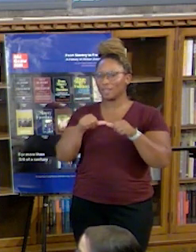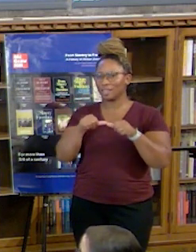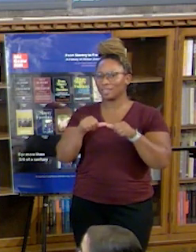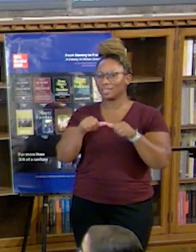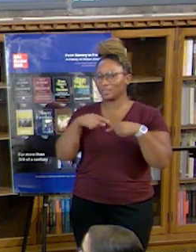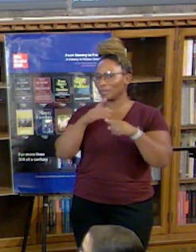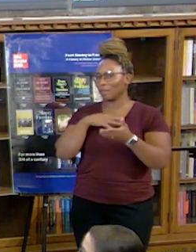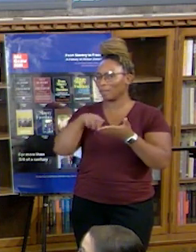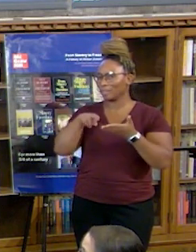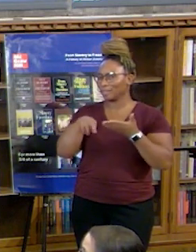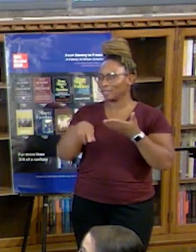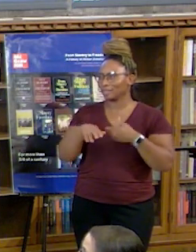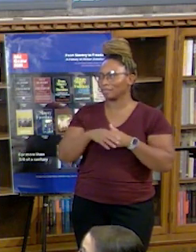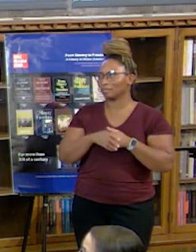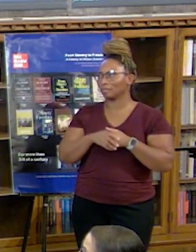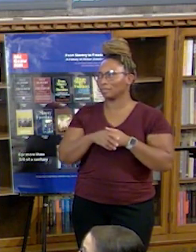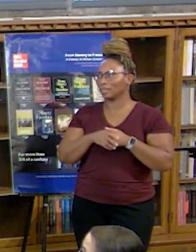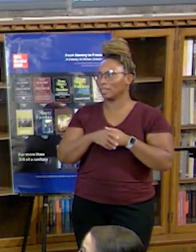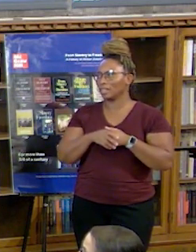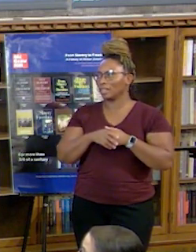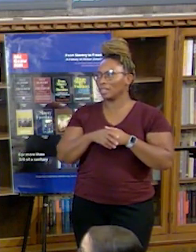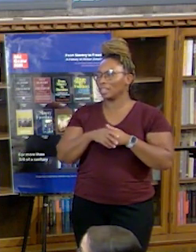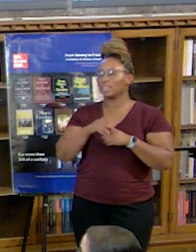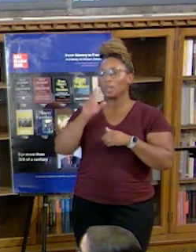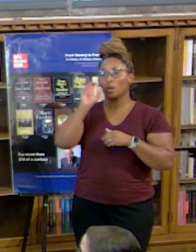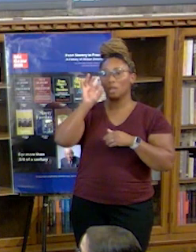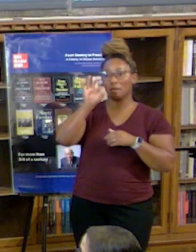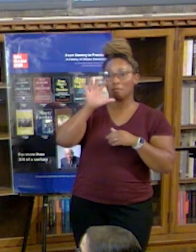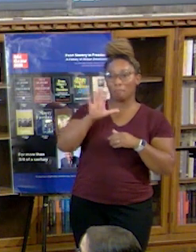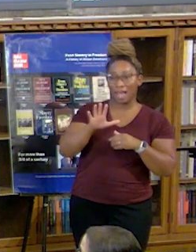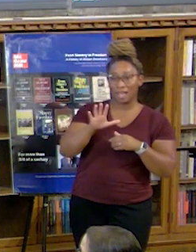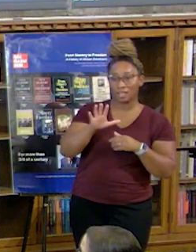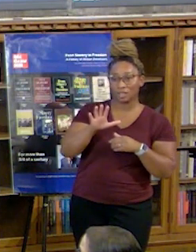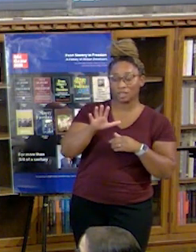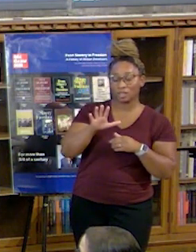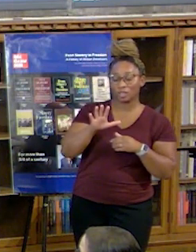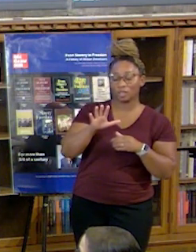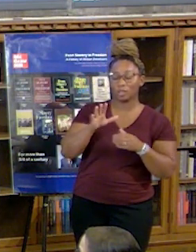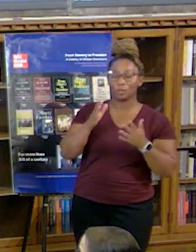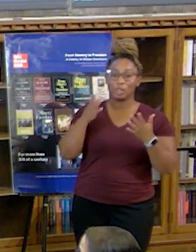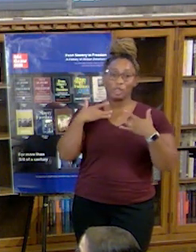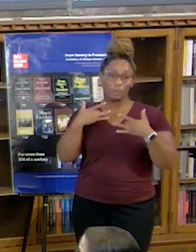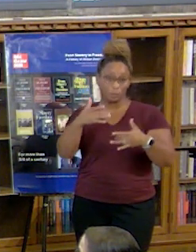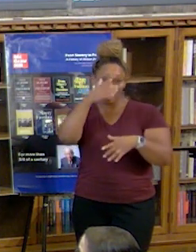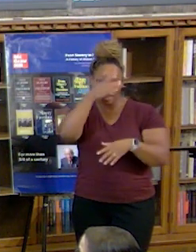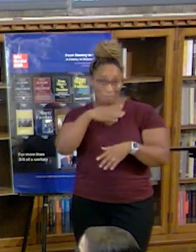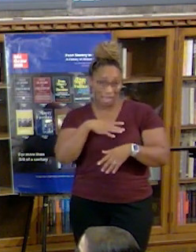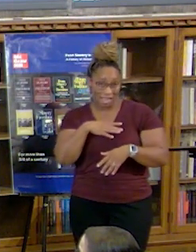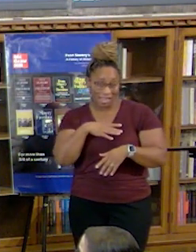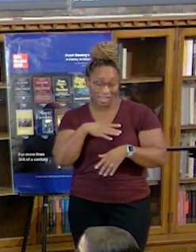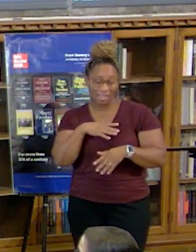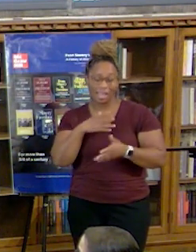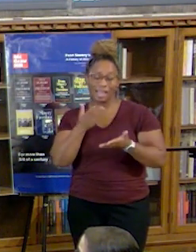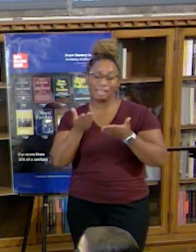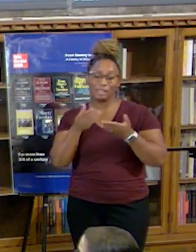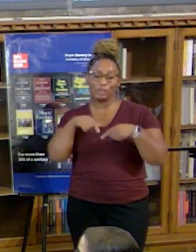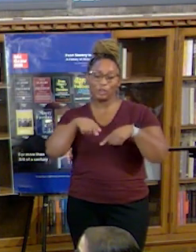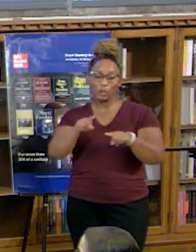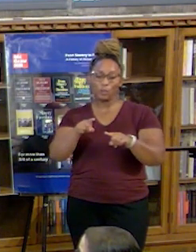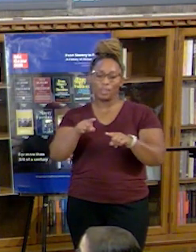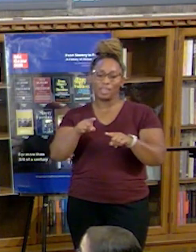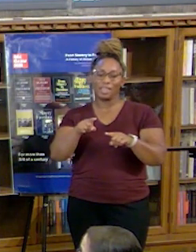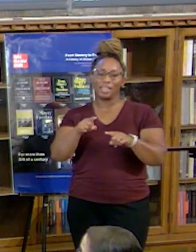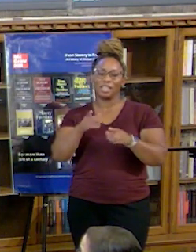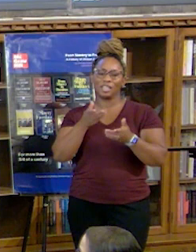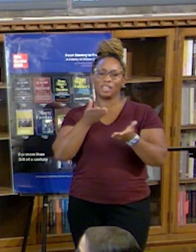so the fact that the pastors were used not always but usually and often in the middle of